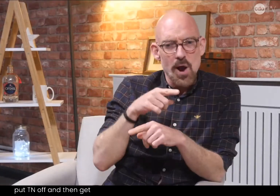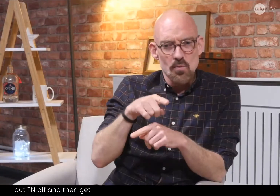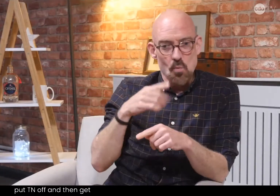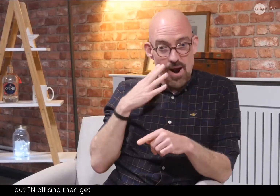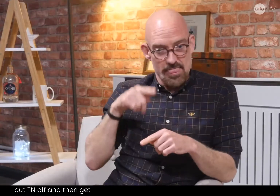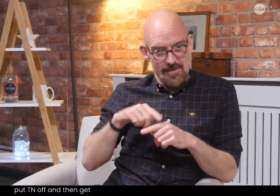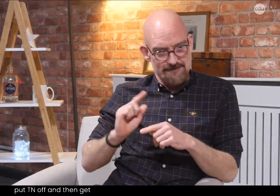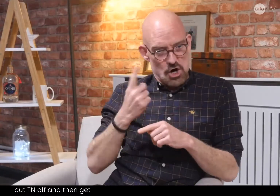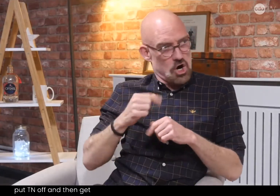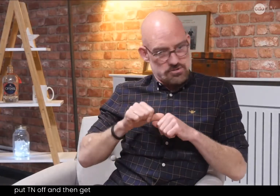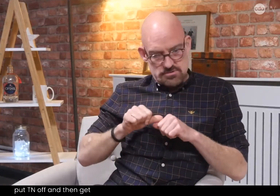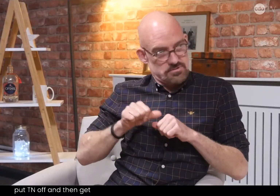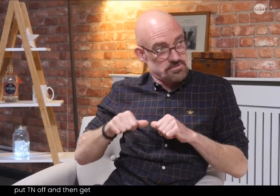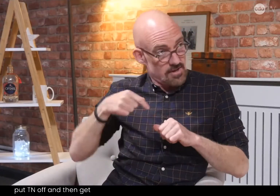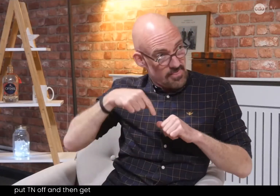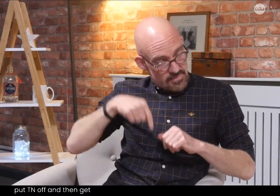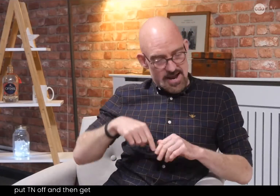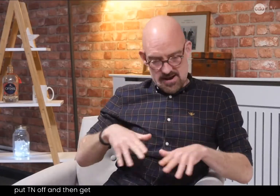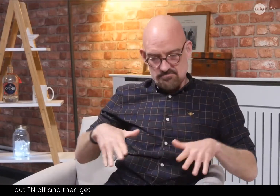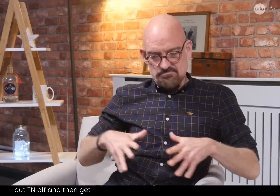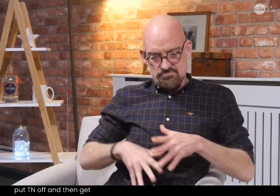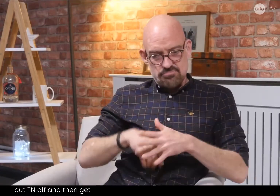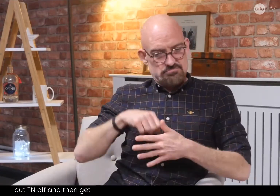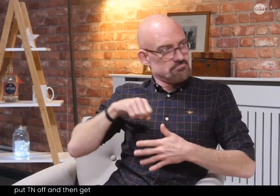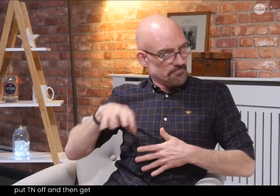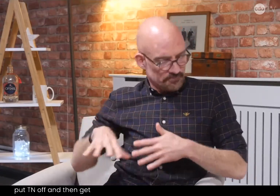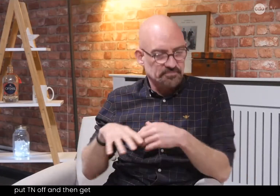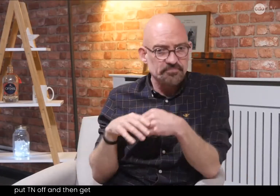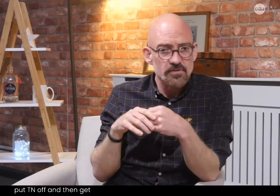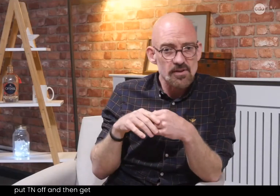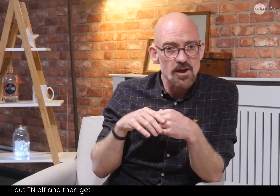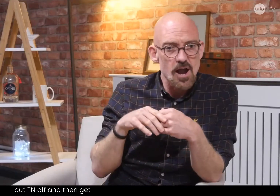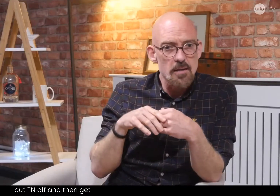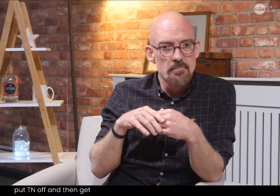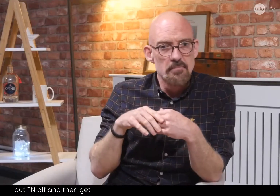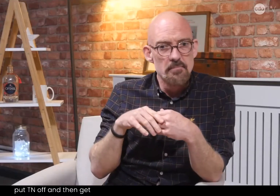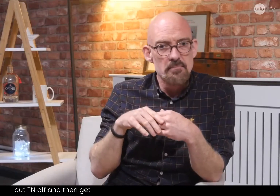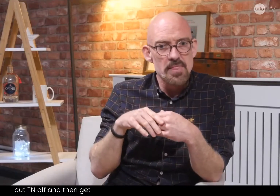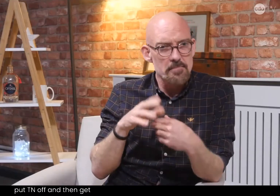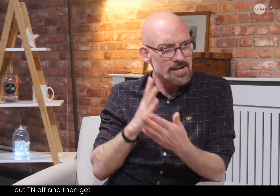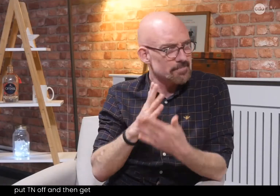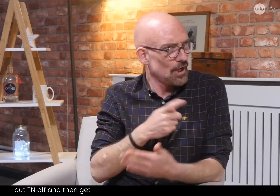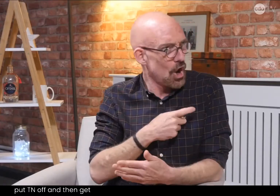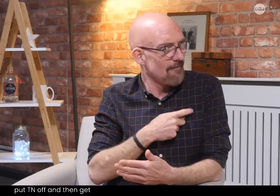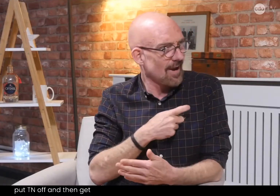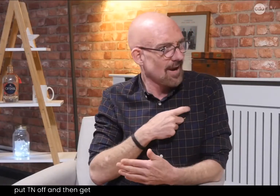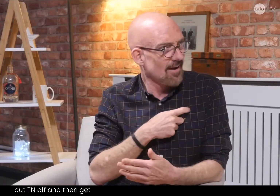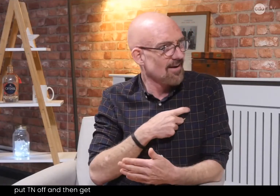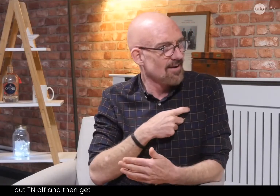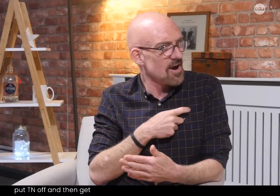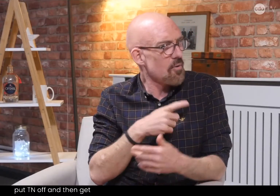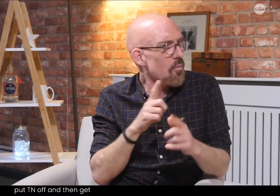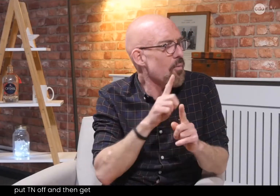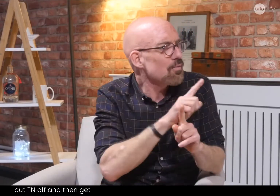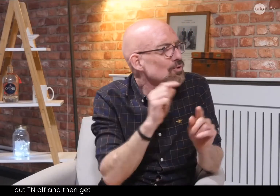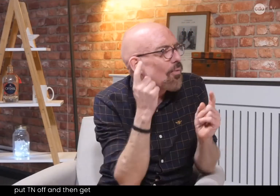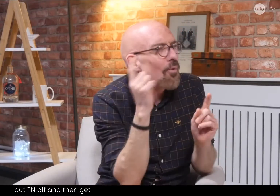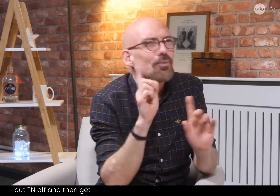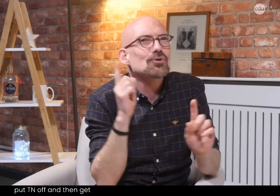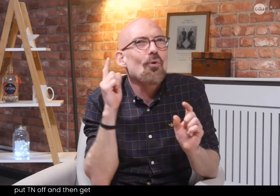Okay, so can we just go back a little bit then? So obviously we're talking about that first stage of removing your male genitalia. Did you feel really nervous about that? I mean,